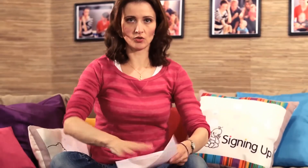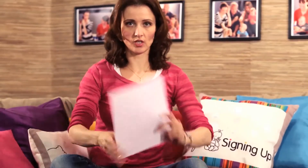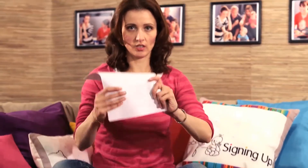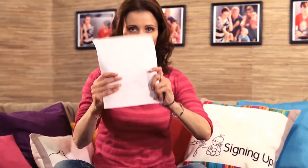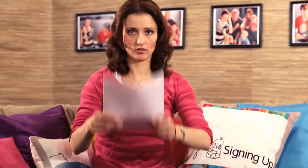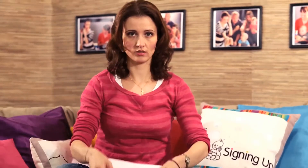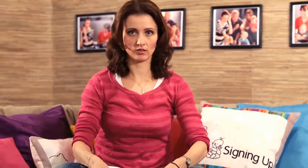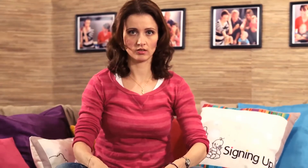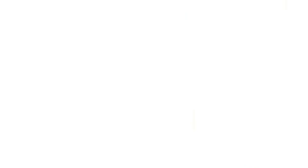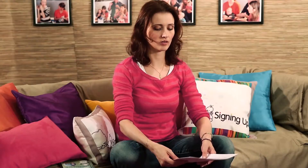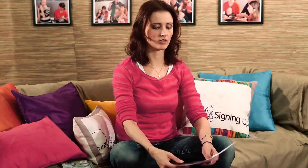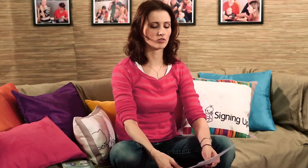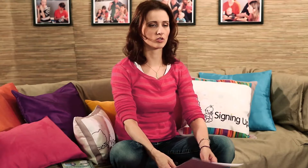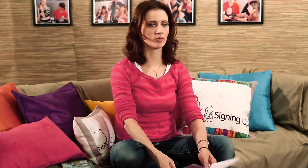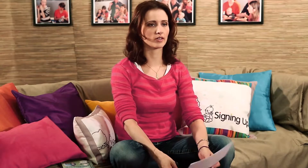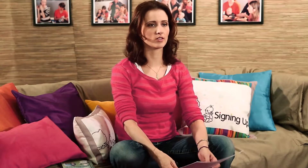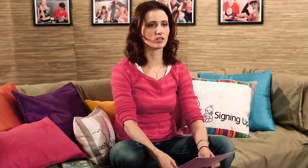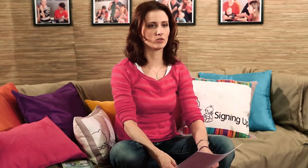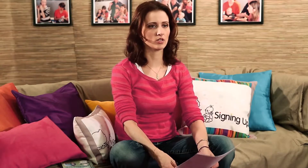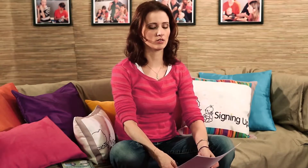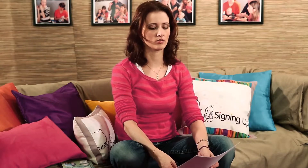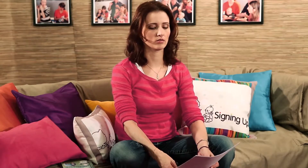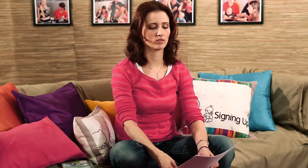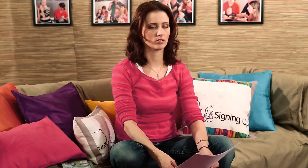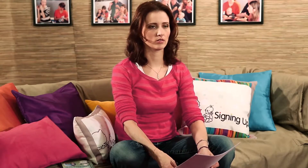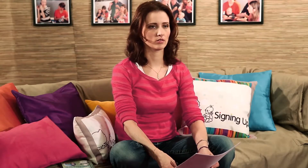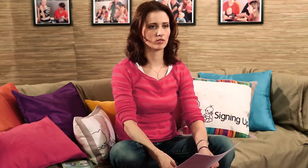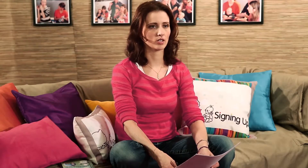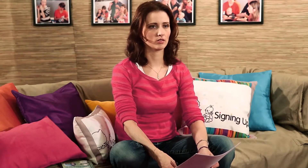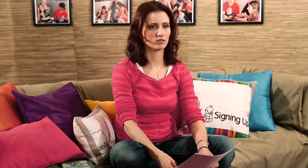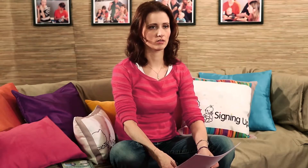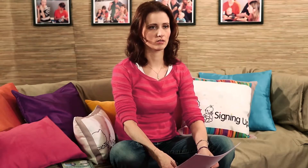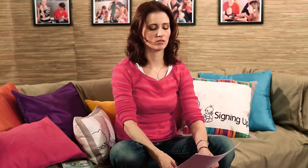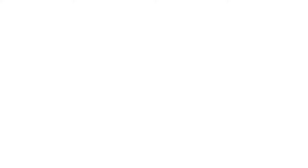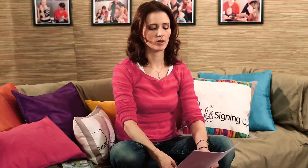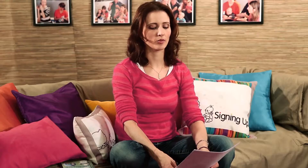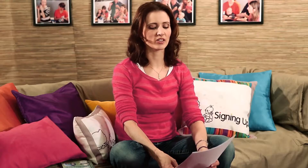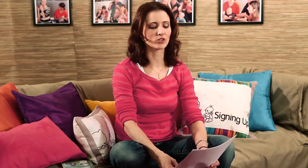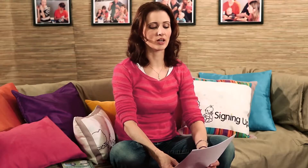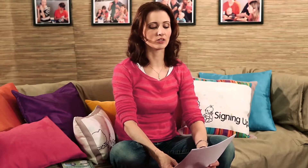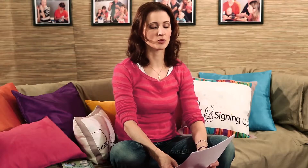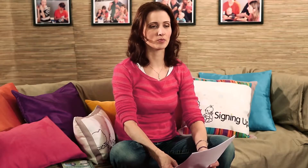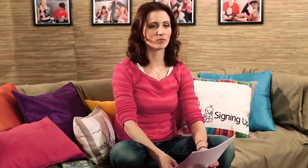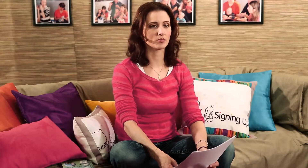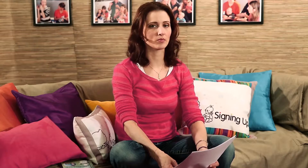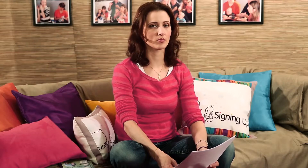see? So if I'm like this, can you see? Your paper? Yeah. No. If I look down. On this camera, I probably can